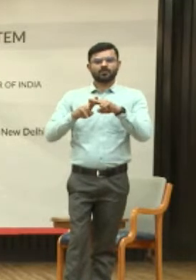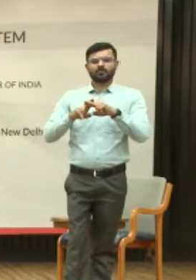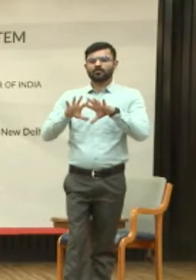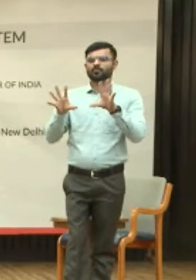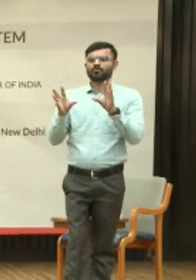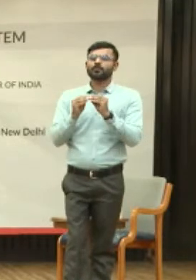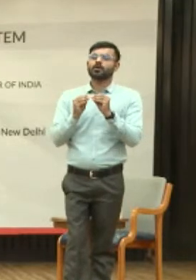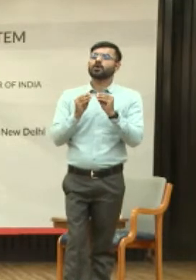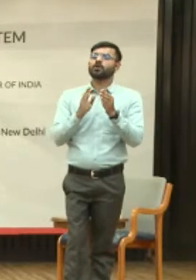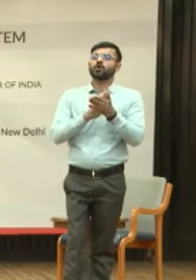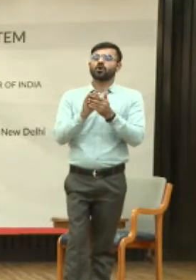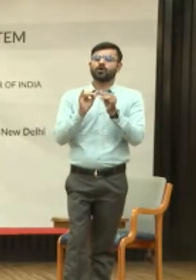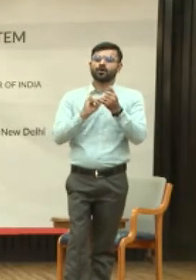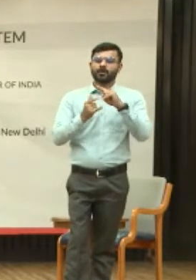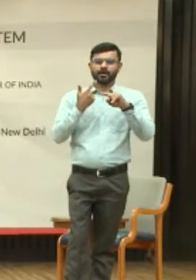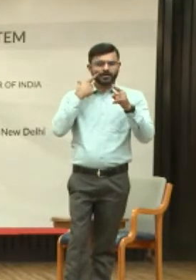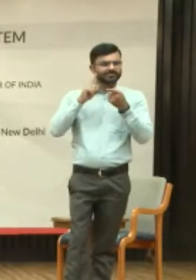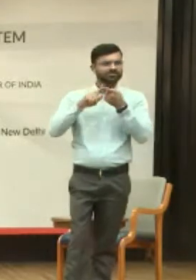horses.